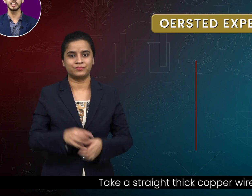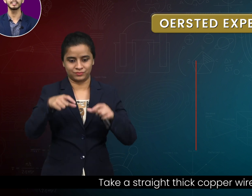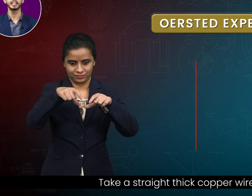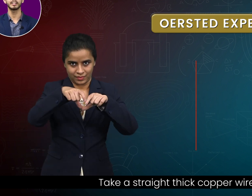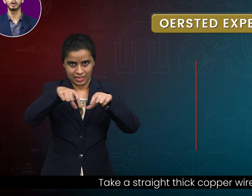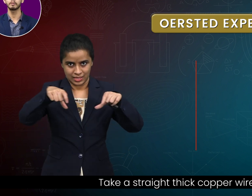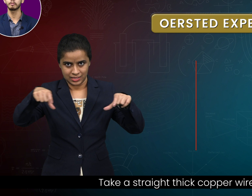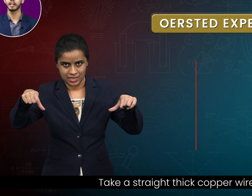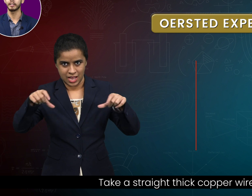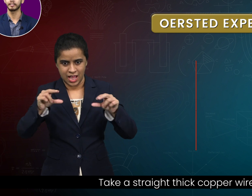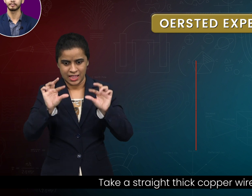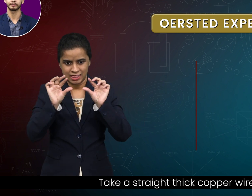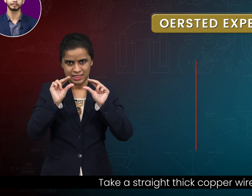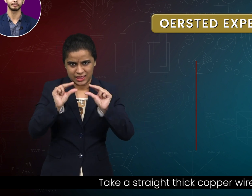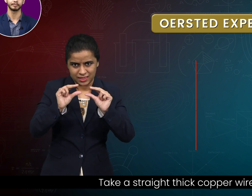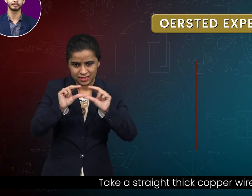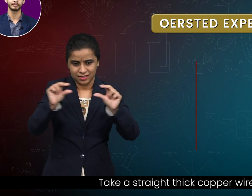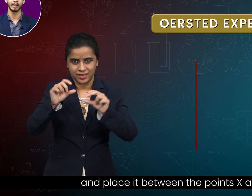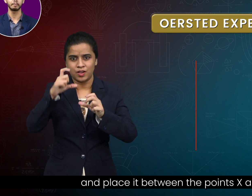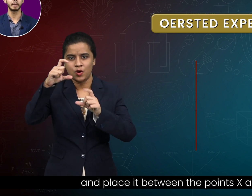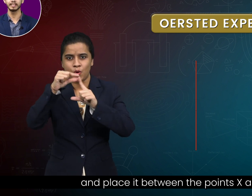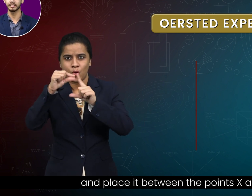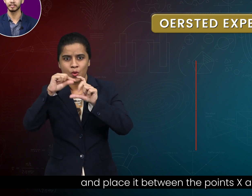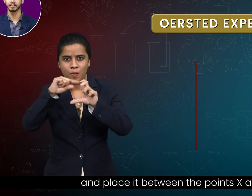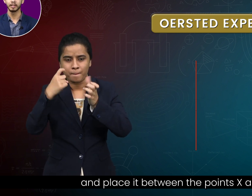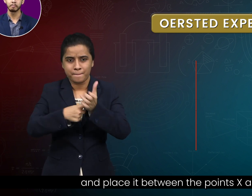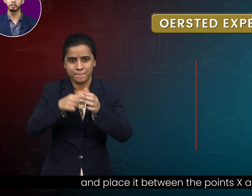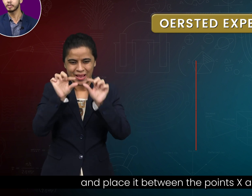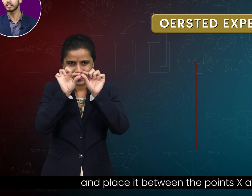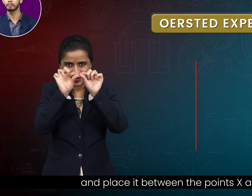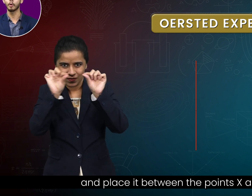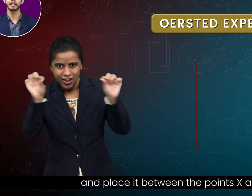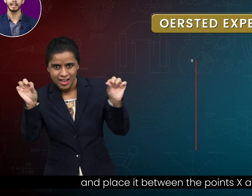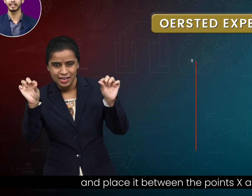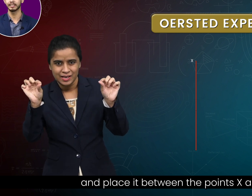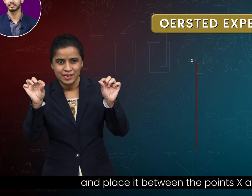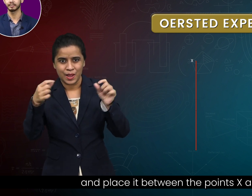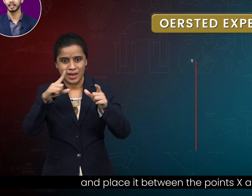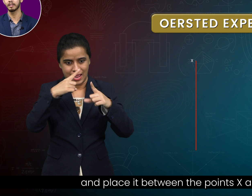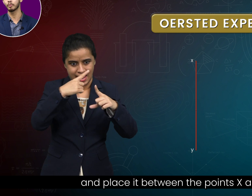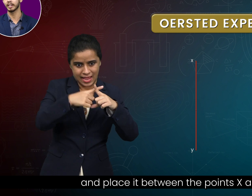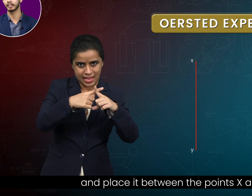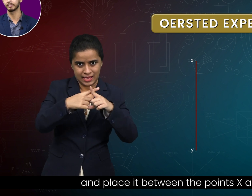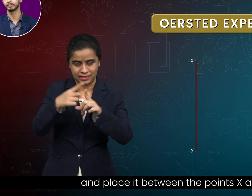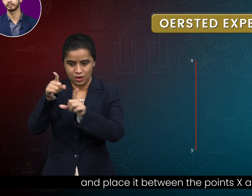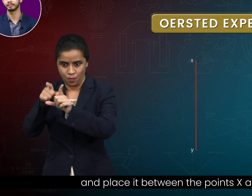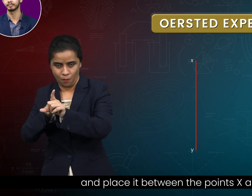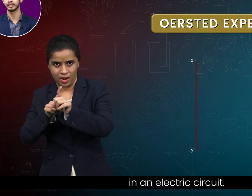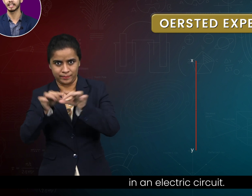Take a straight thick copper wire and place it between the point X and